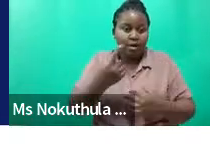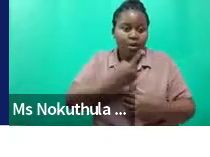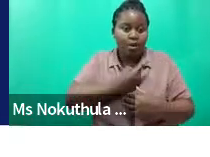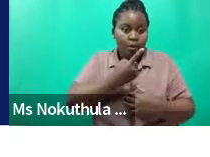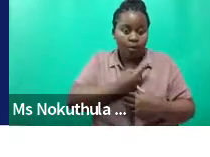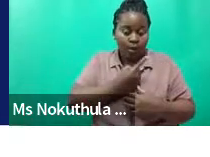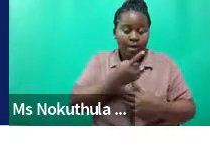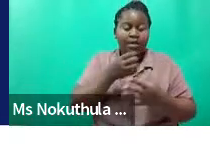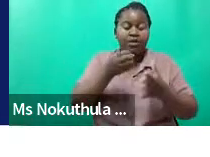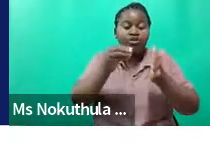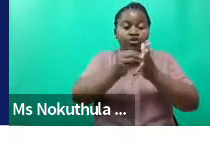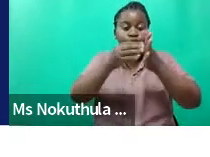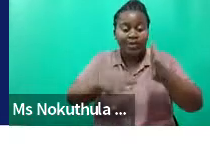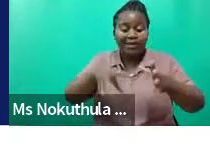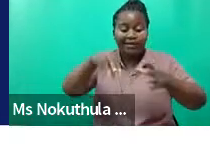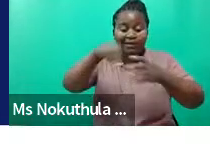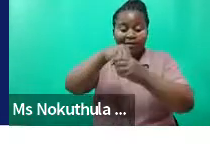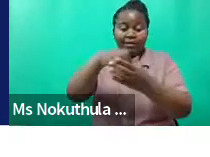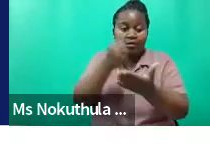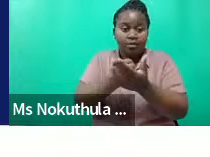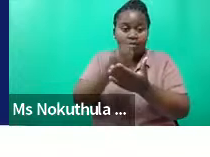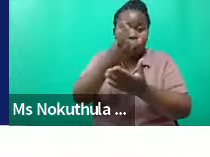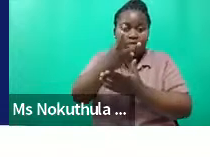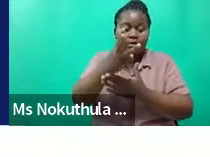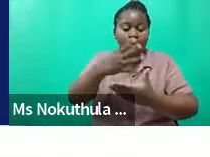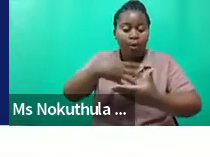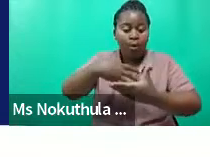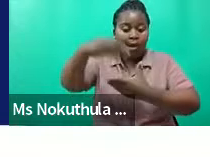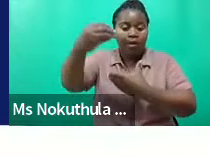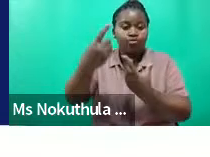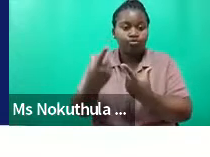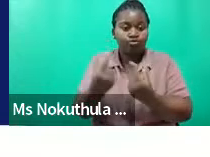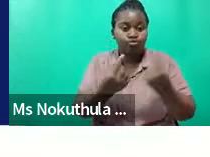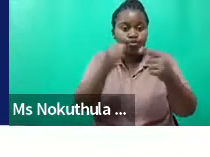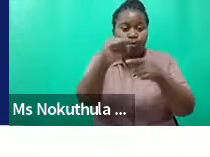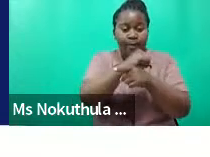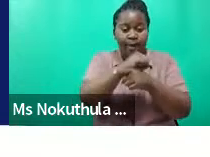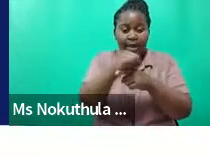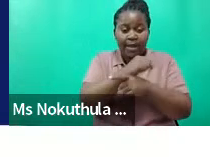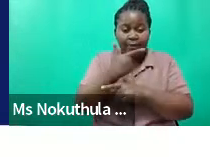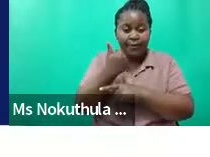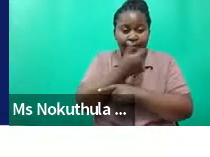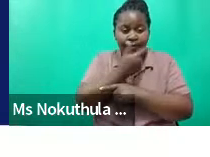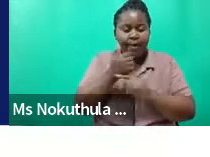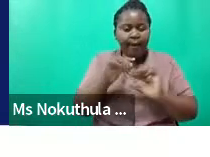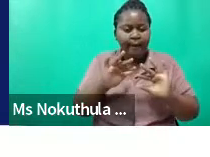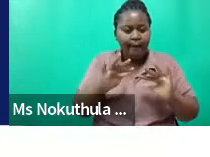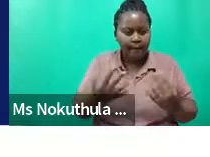department, will be going out to do her practice soon. And so how do we then